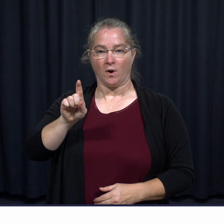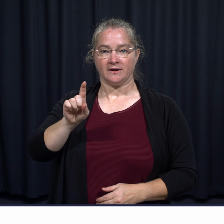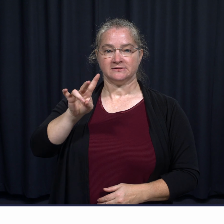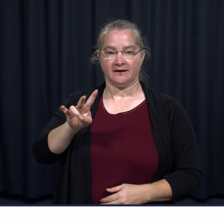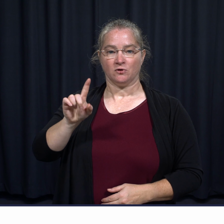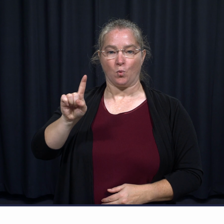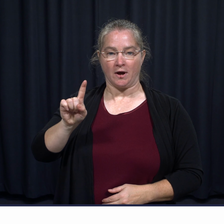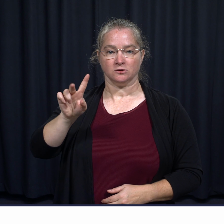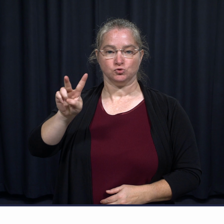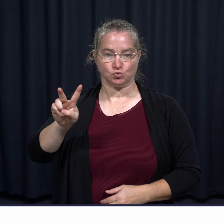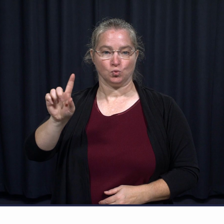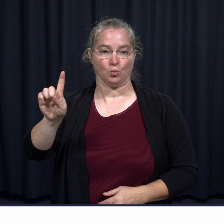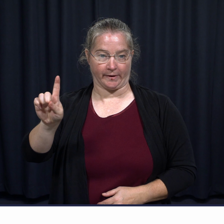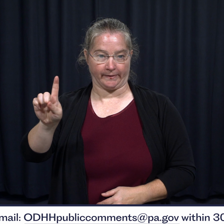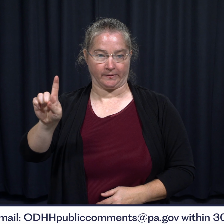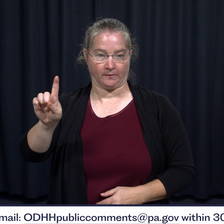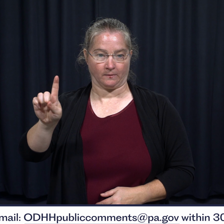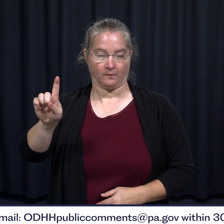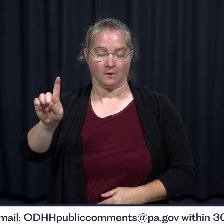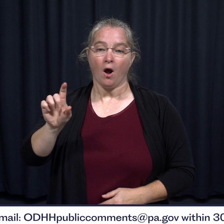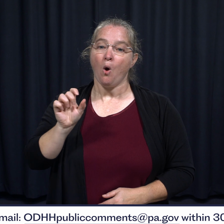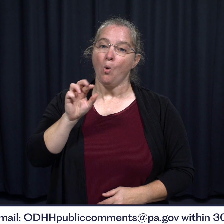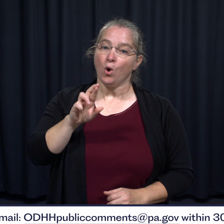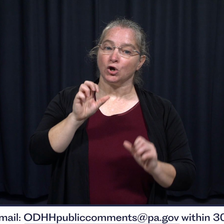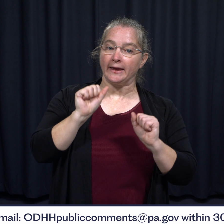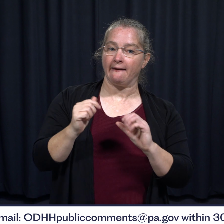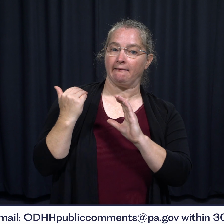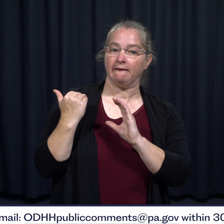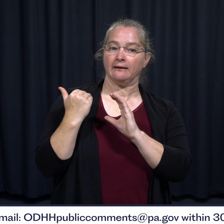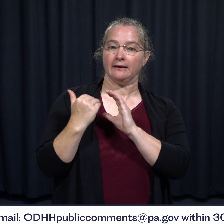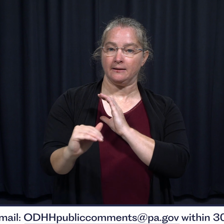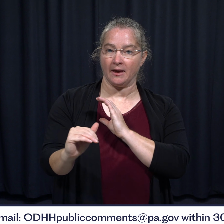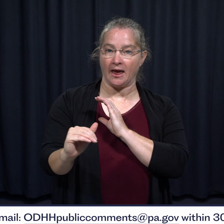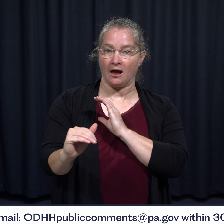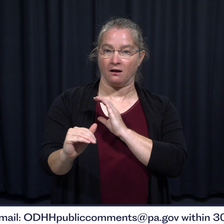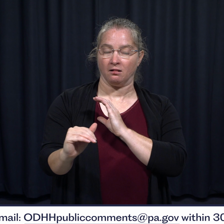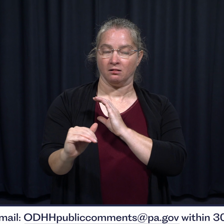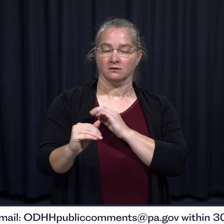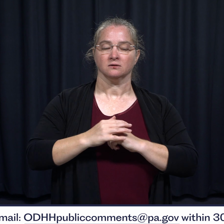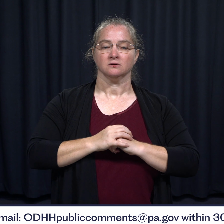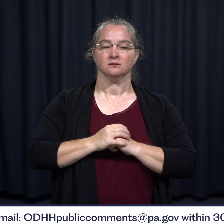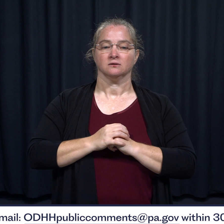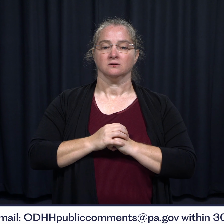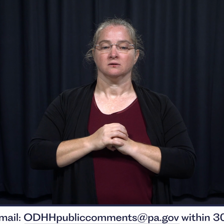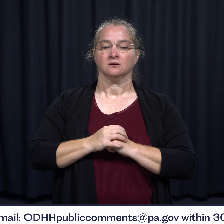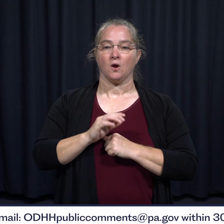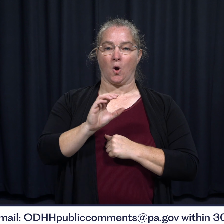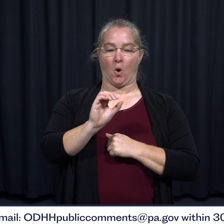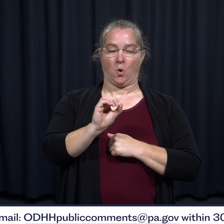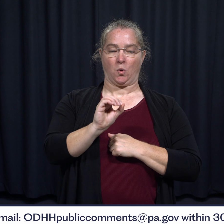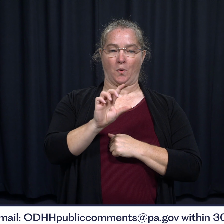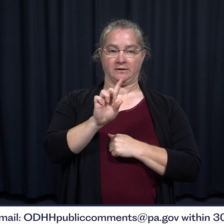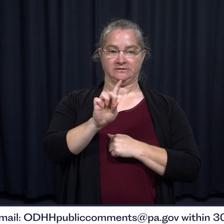17121, or by email at the following address: odhh